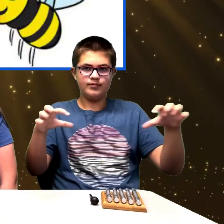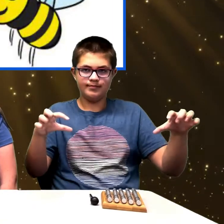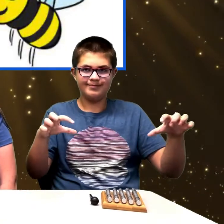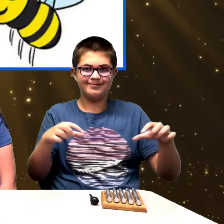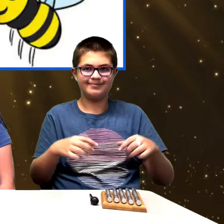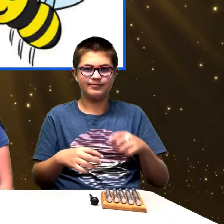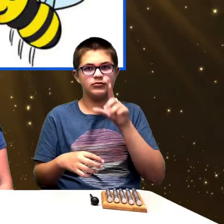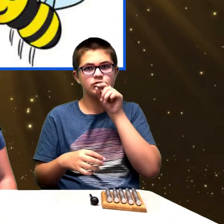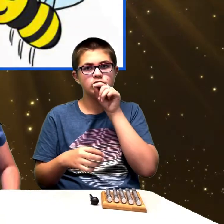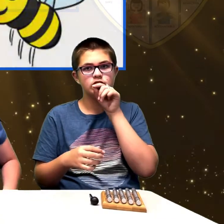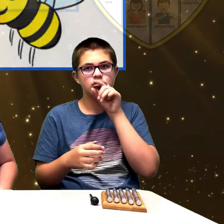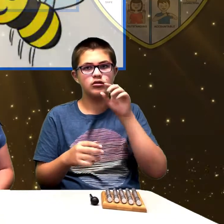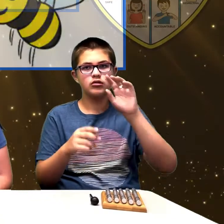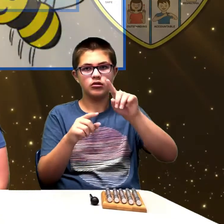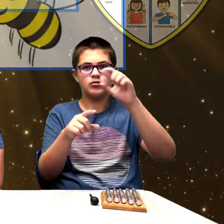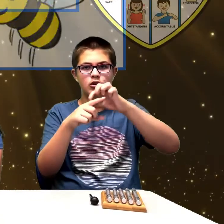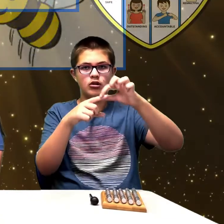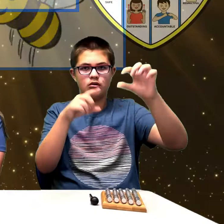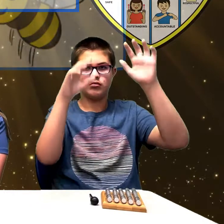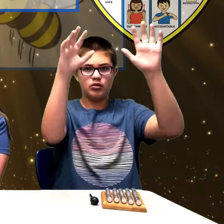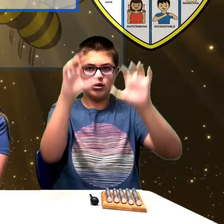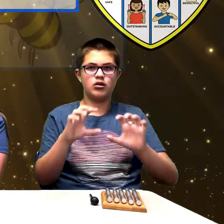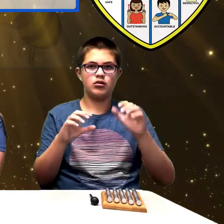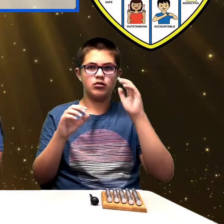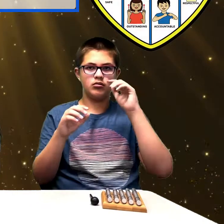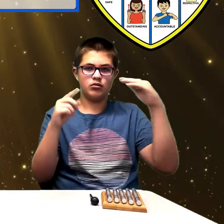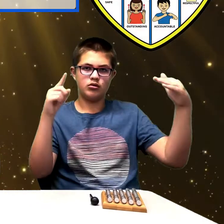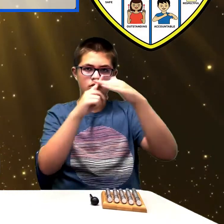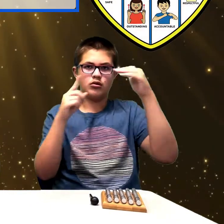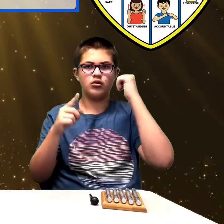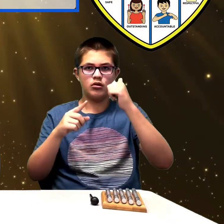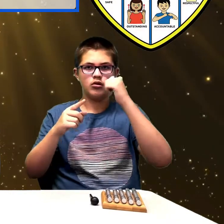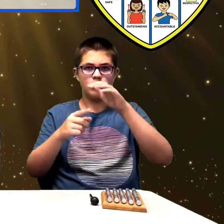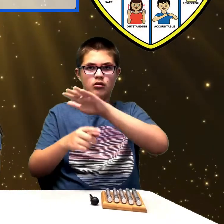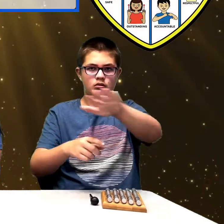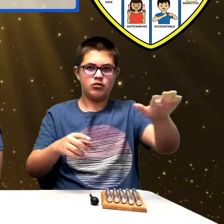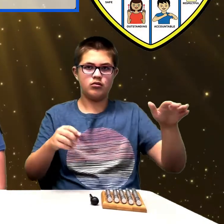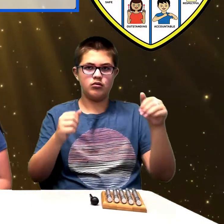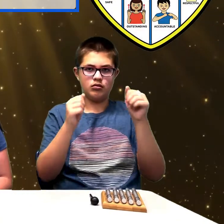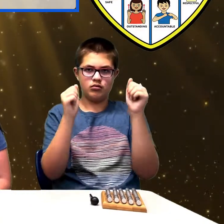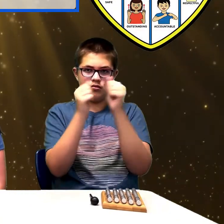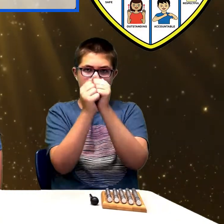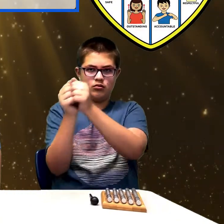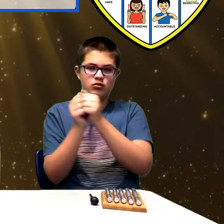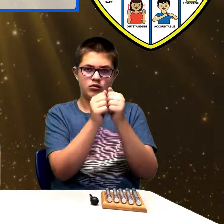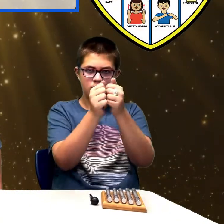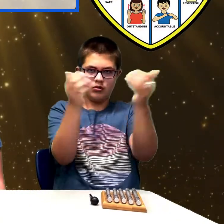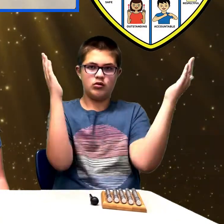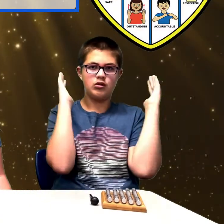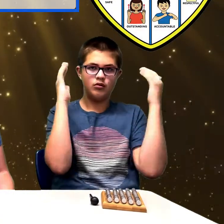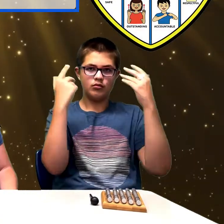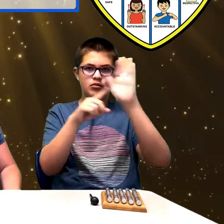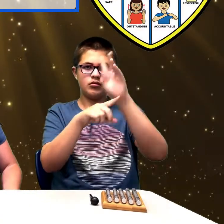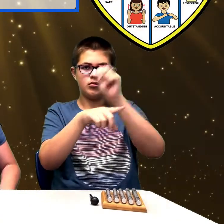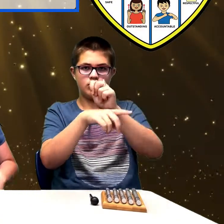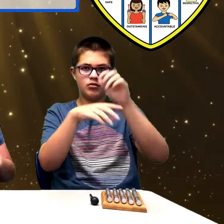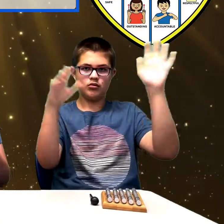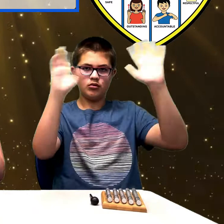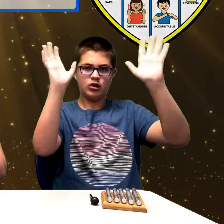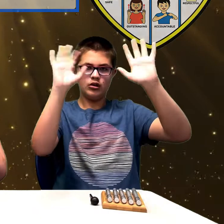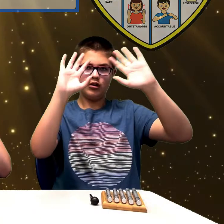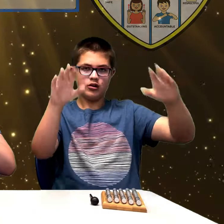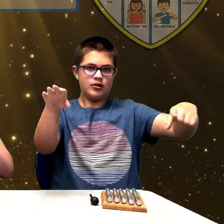words after the pledge. Remember to soar. Every day. Everywhere. With everyone. That's it from your Raymond Temple Student Council